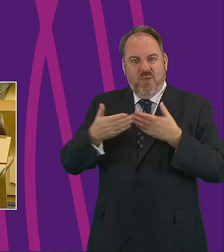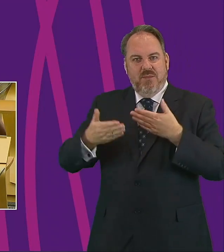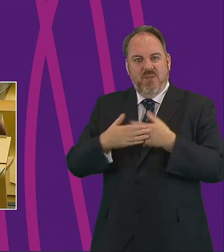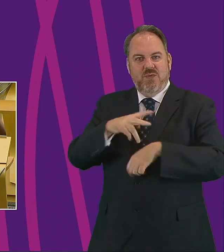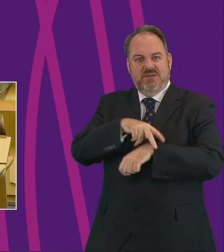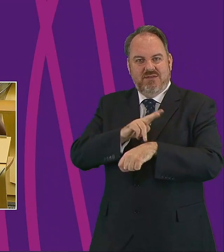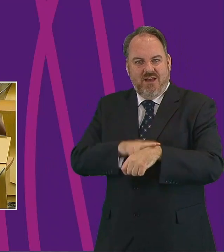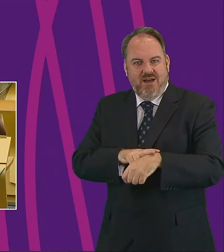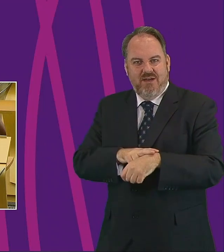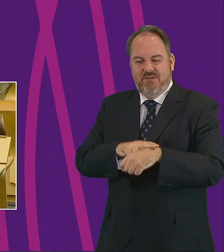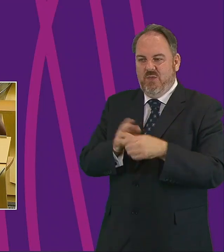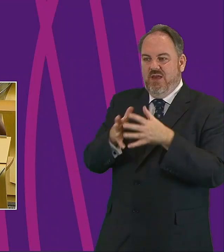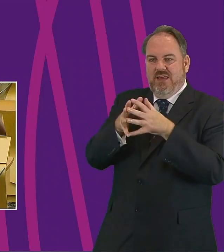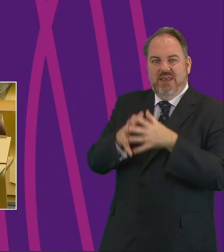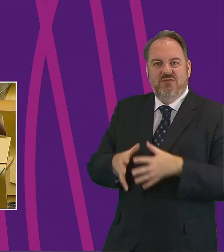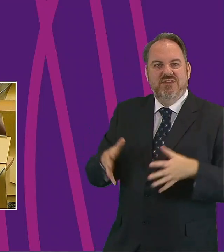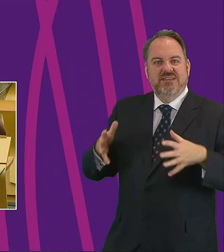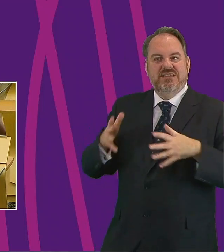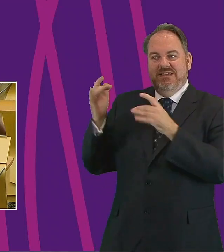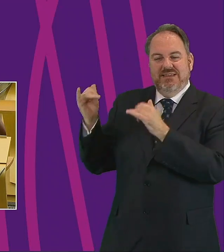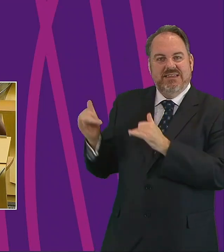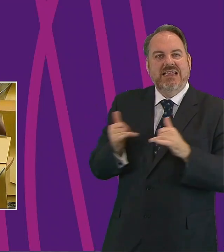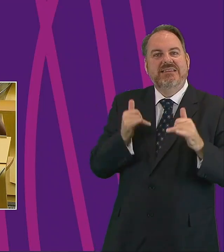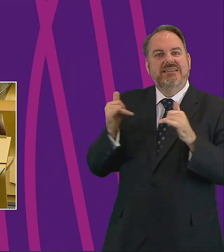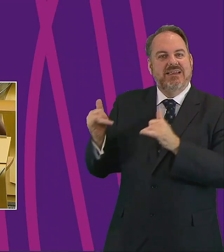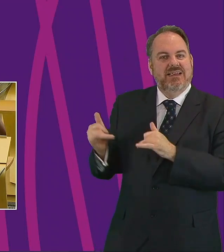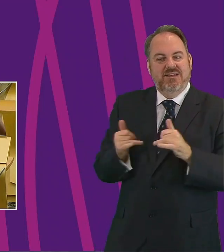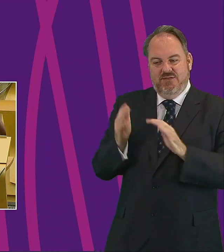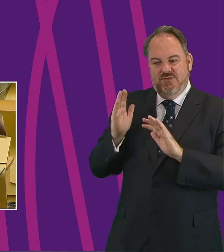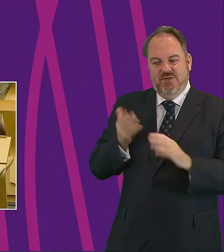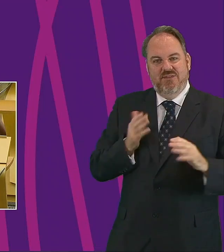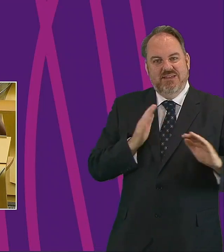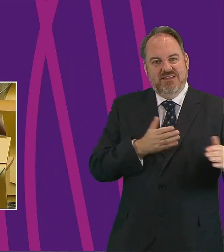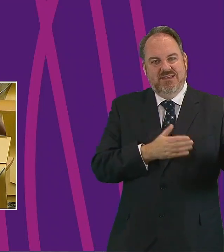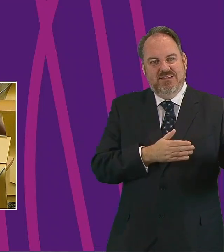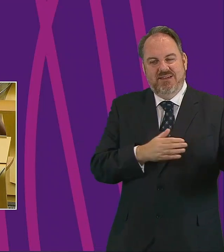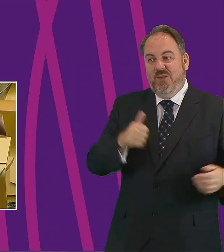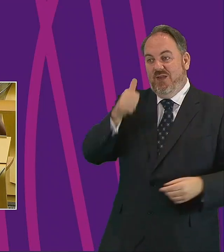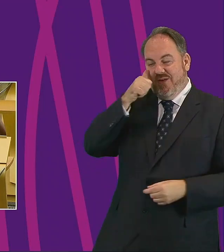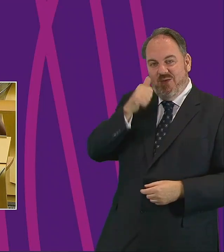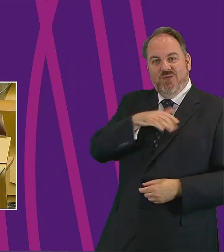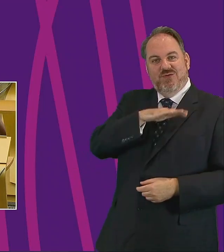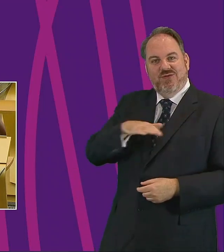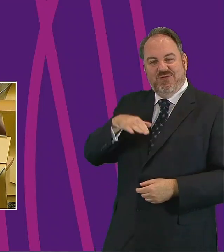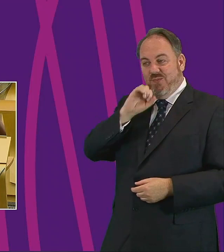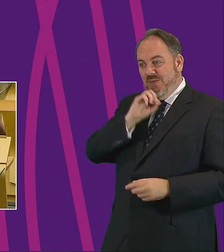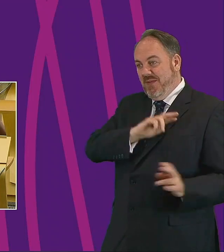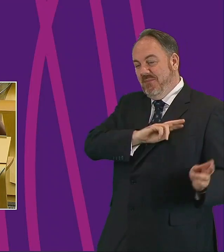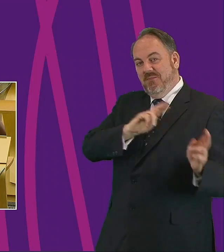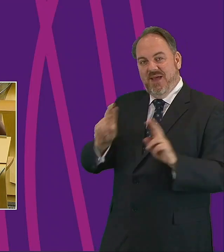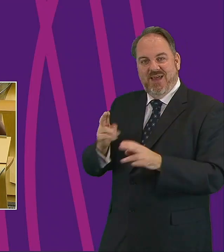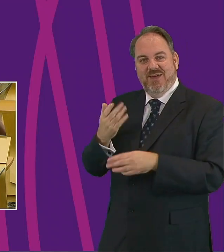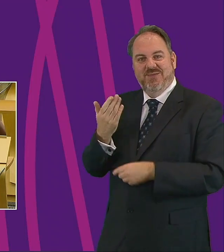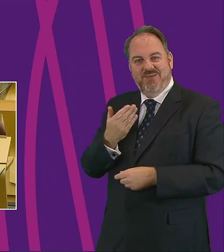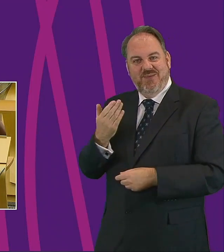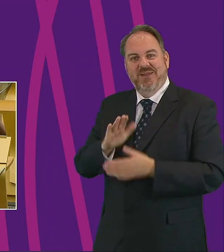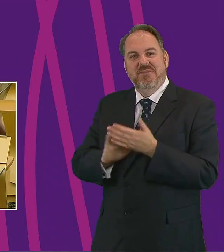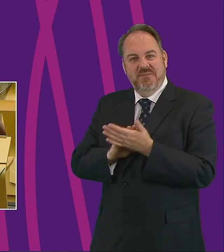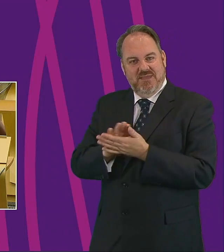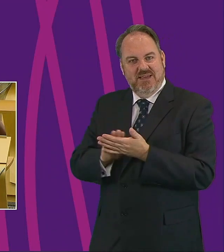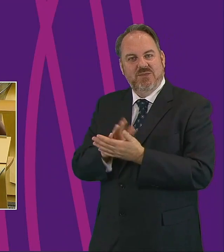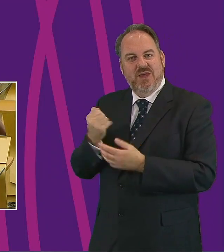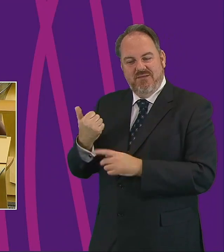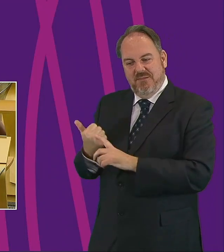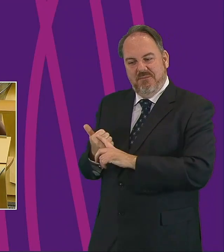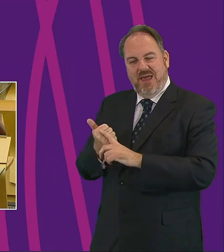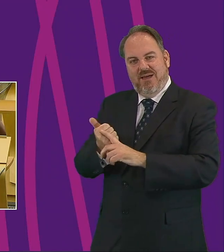testing this week. I think obviously a consequence of children being back at school, and we are activating contingency plans to increase